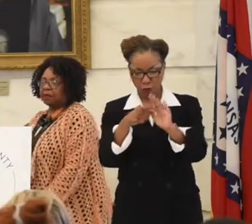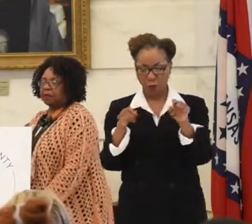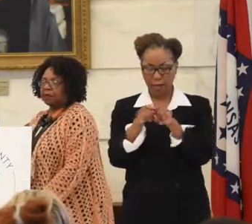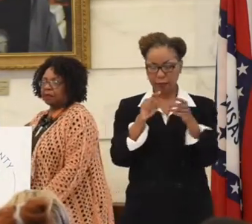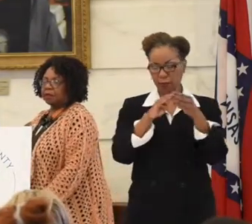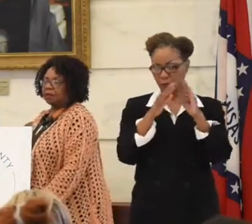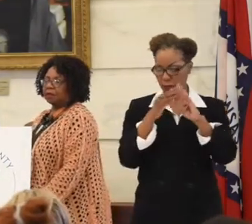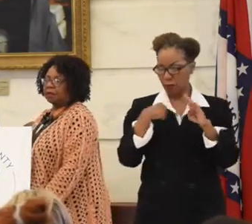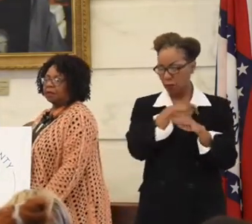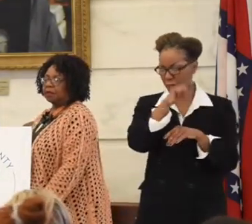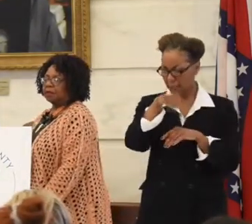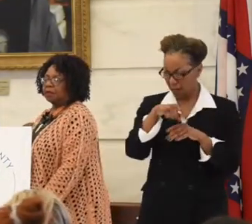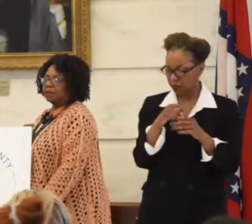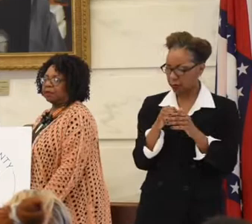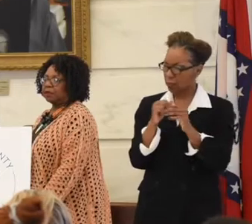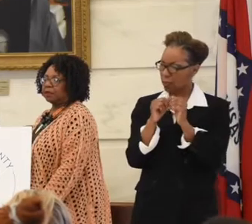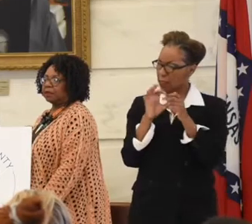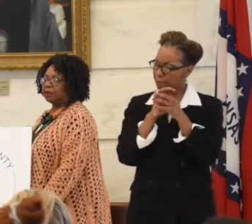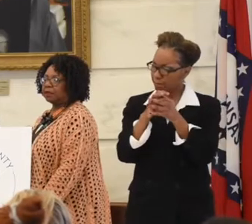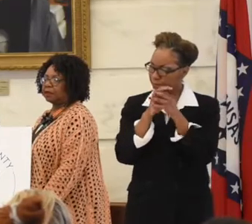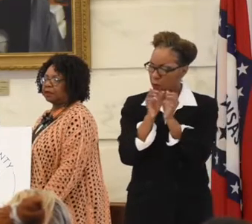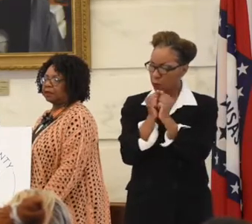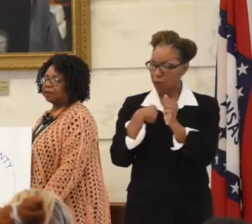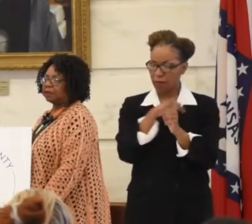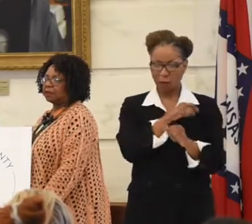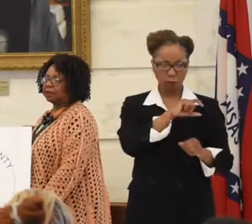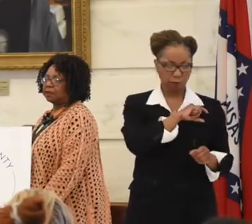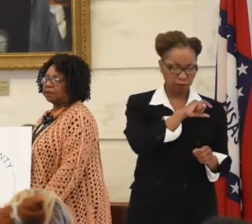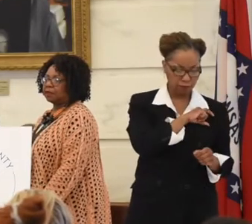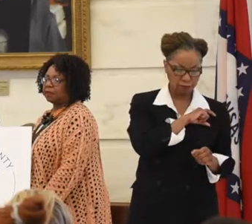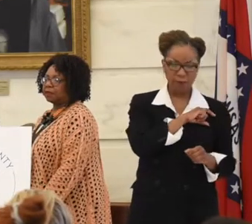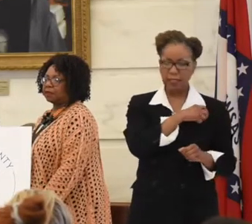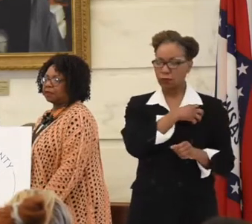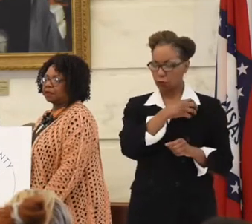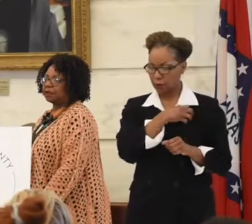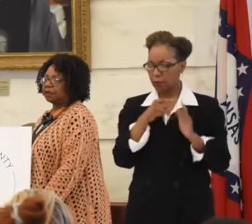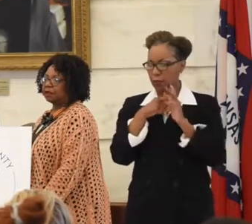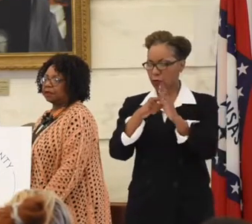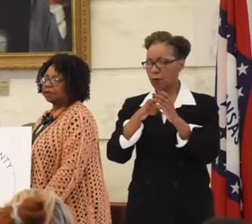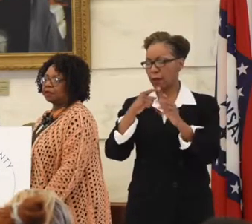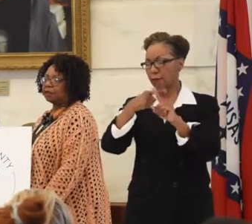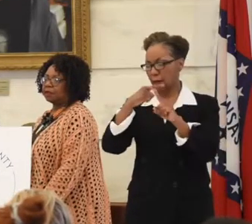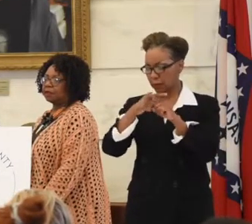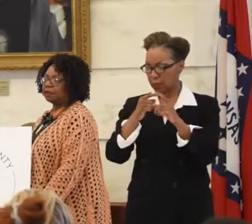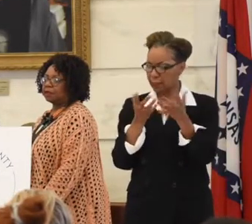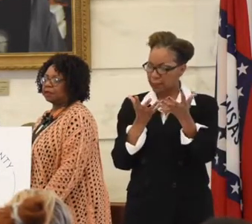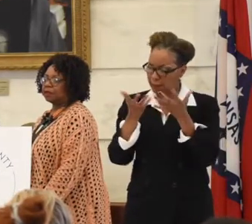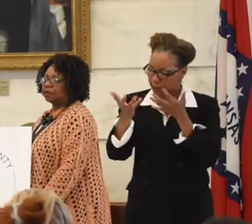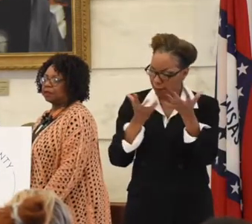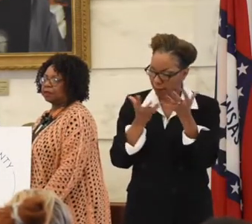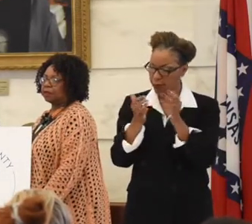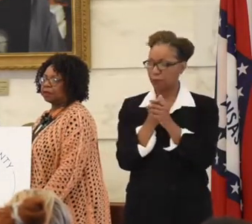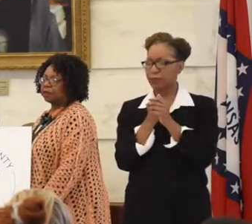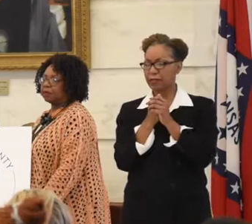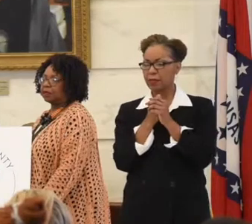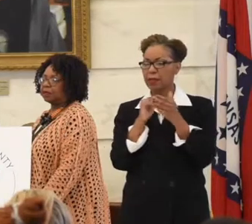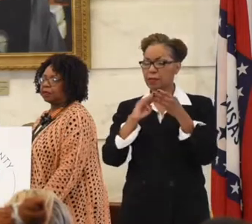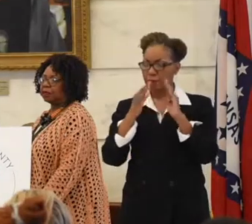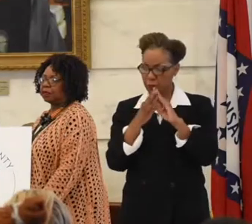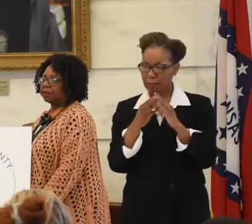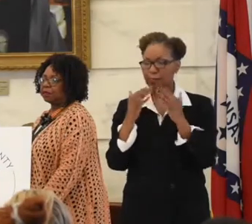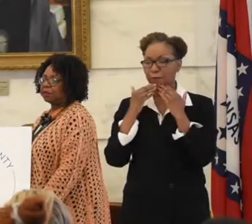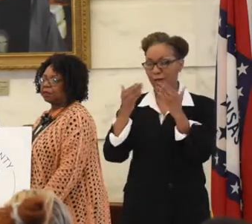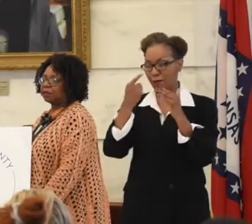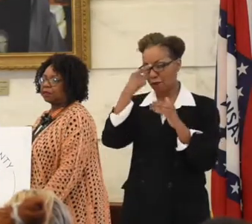a community, we must stand together with our law enforcement officials showing a positive interaction between them. The community is